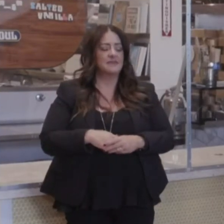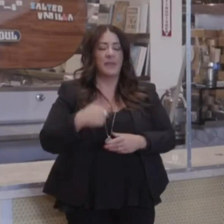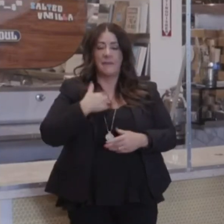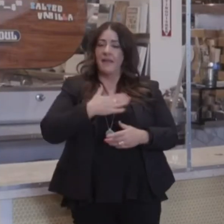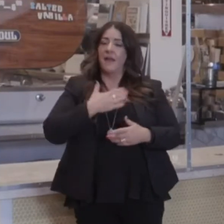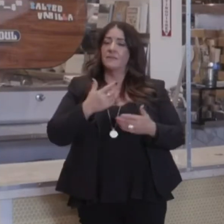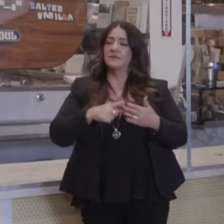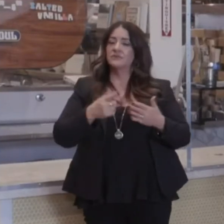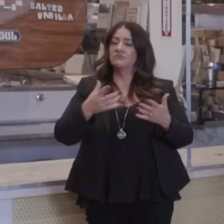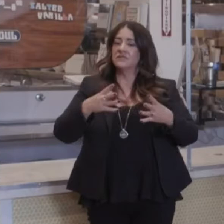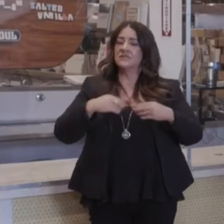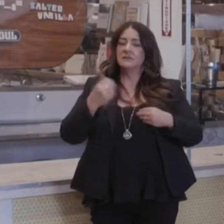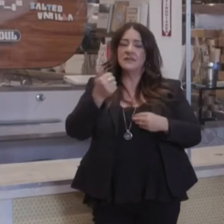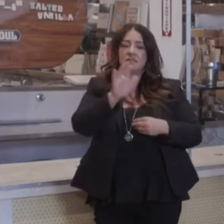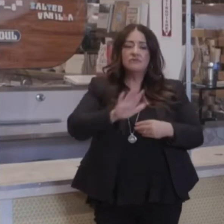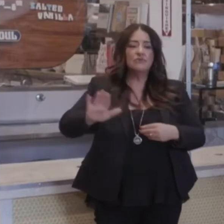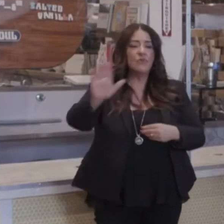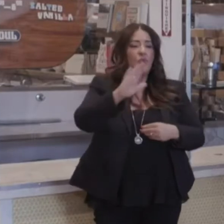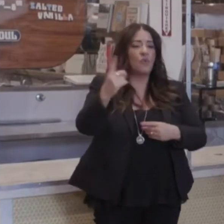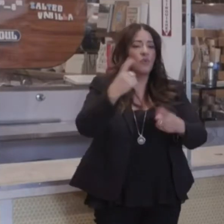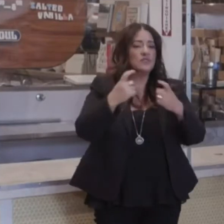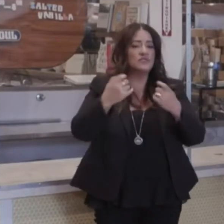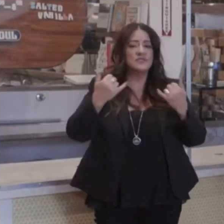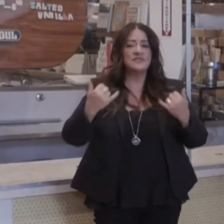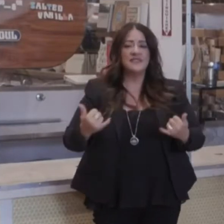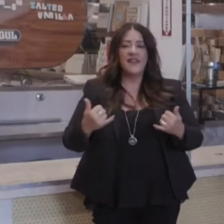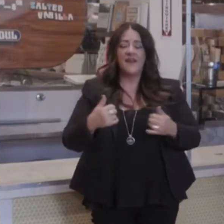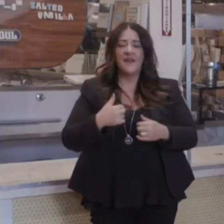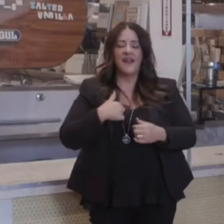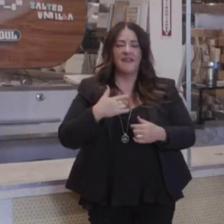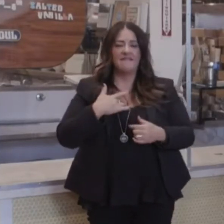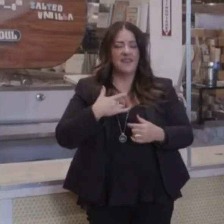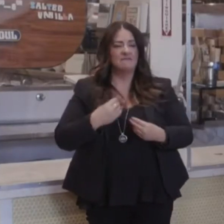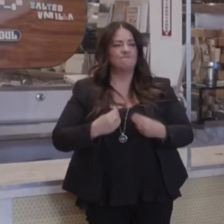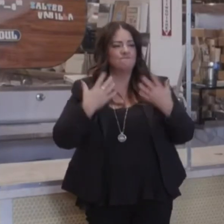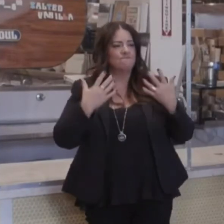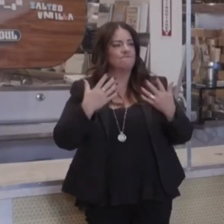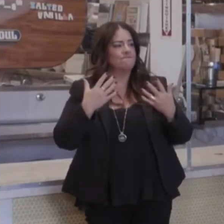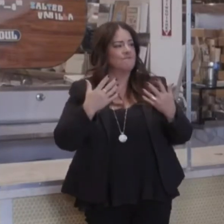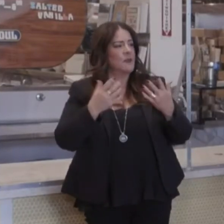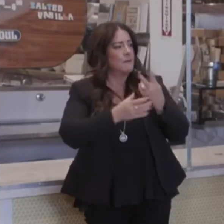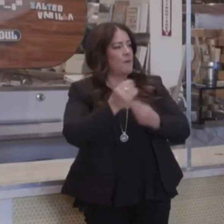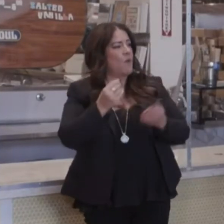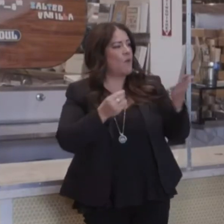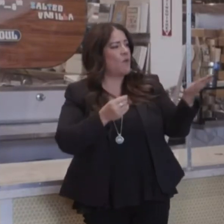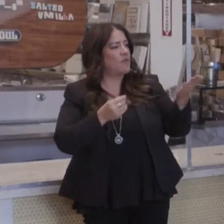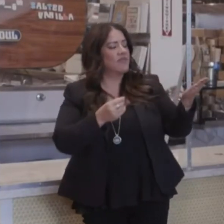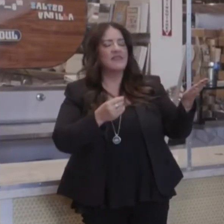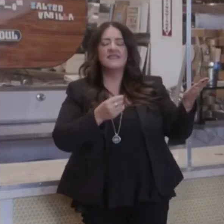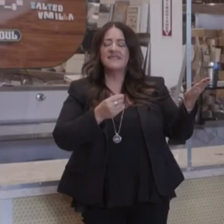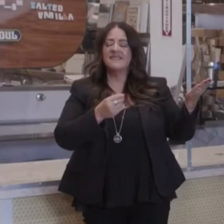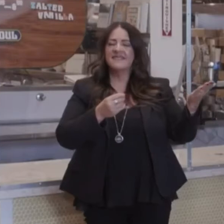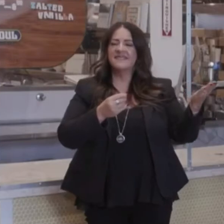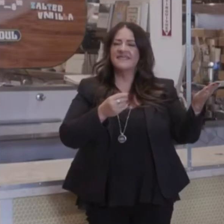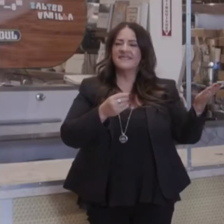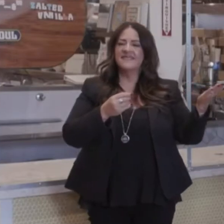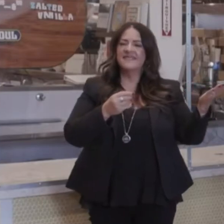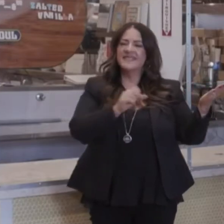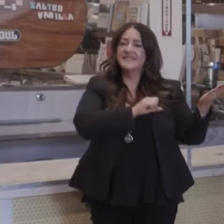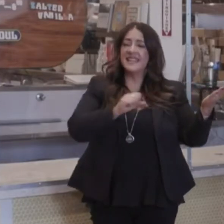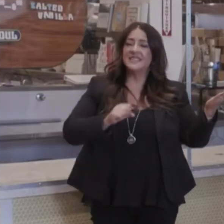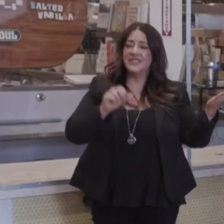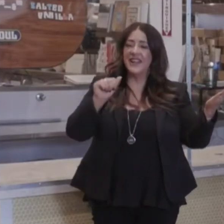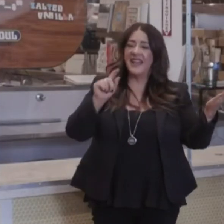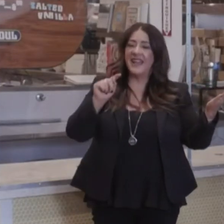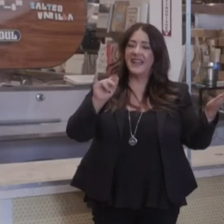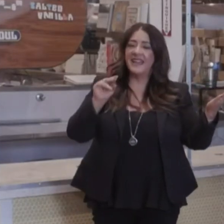are happy to take any questions, and I'm encouraged that the leaders are here, so we're not the only ones having to take